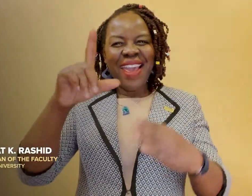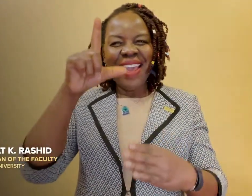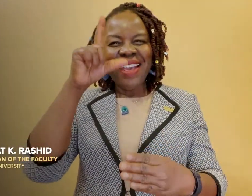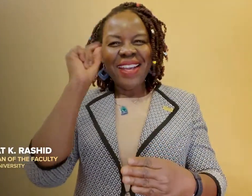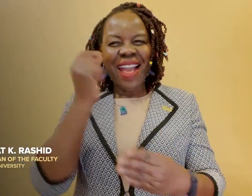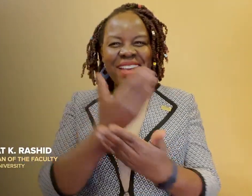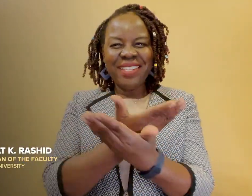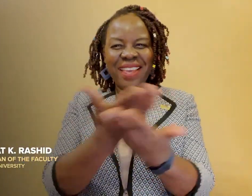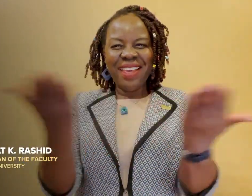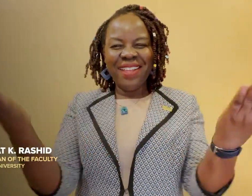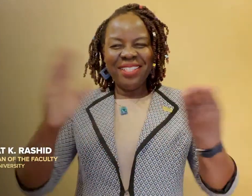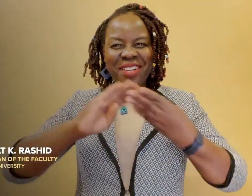Greetings, Gallaudet community.